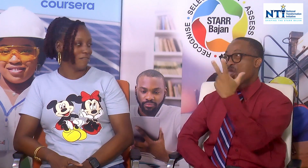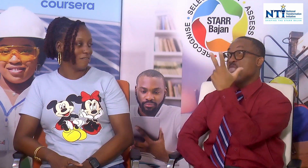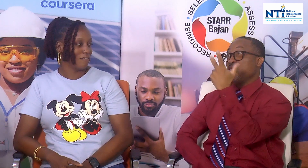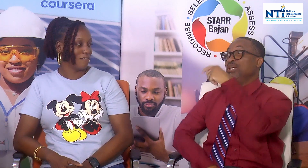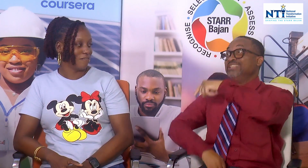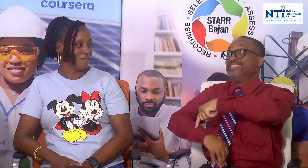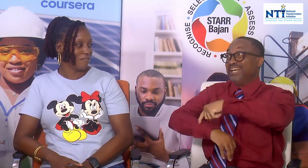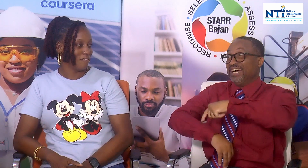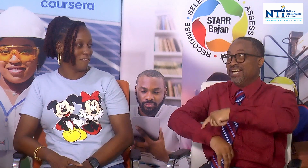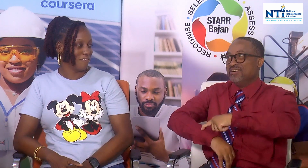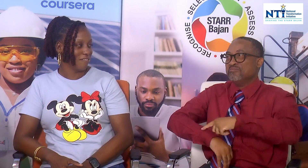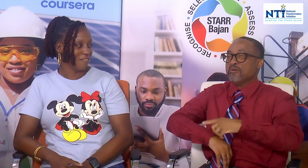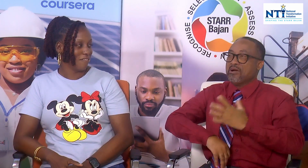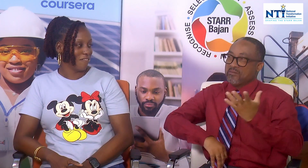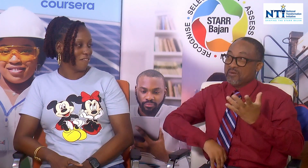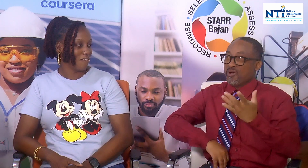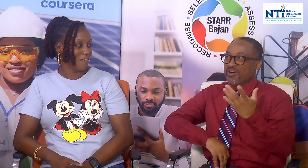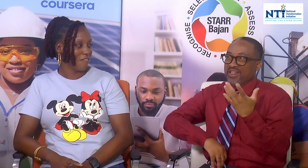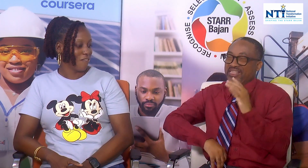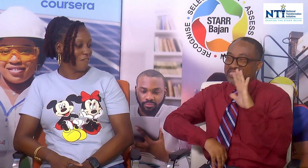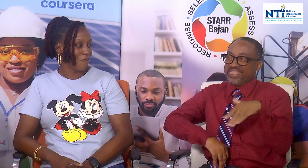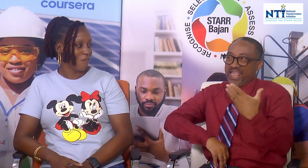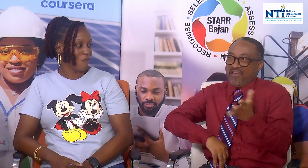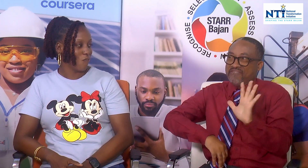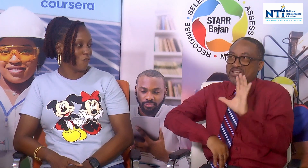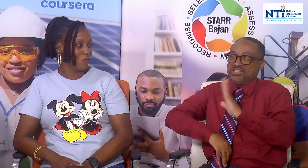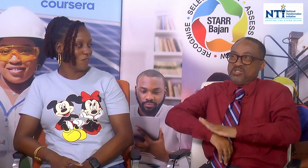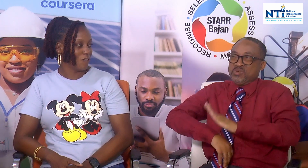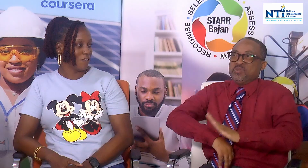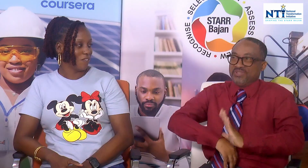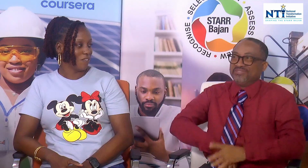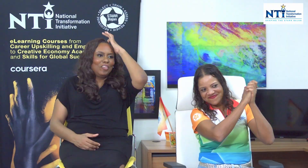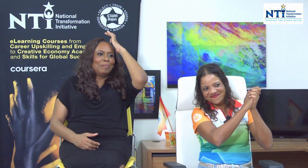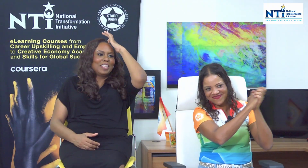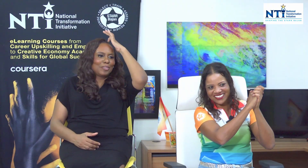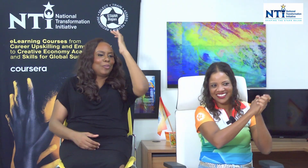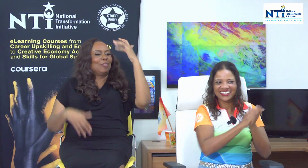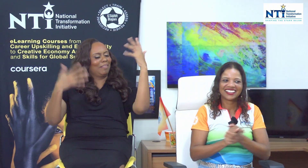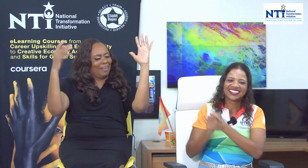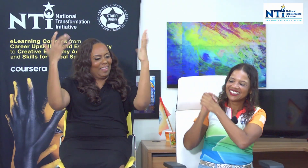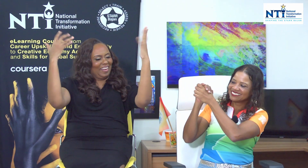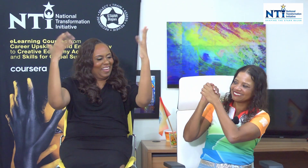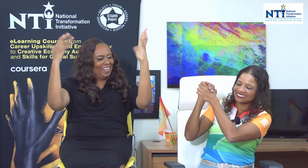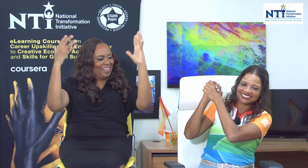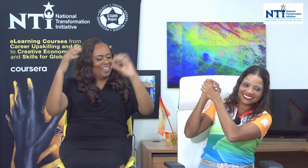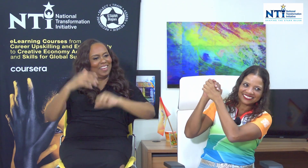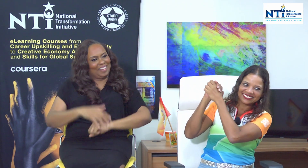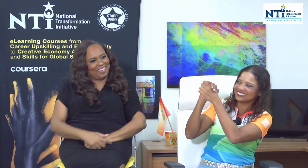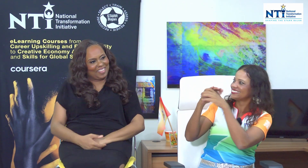Yeah. I was a 3-time champ for my school.